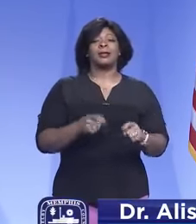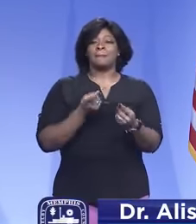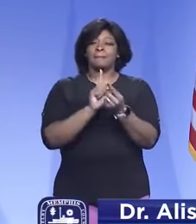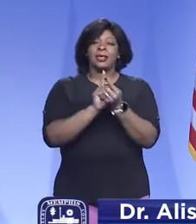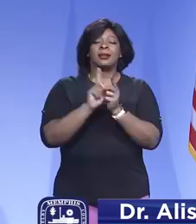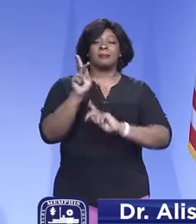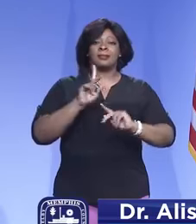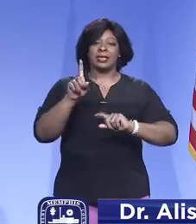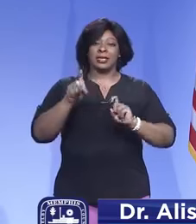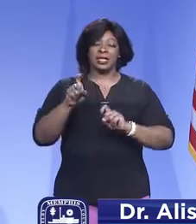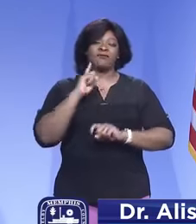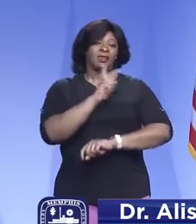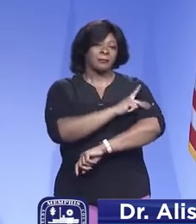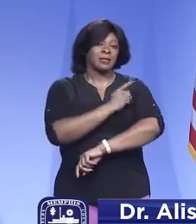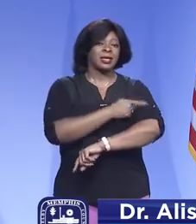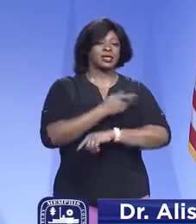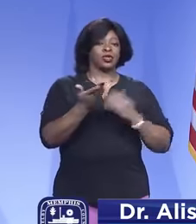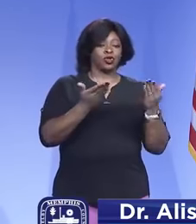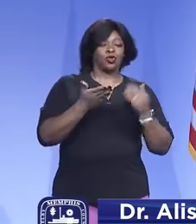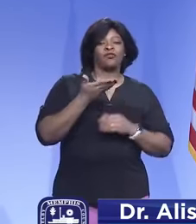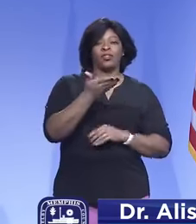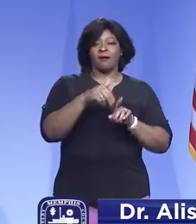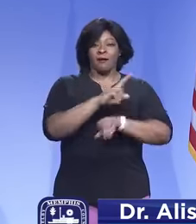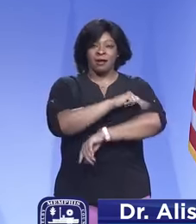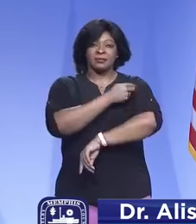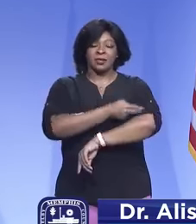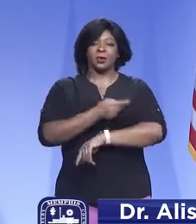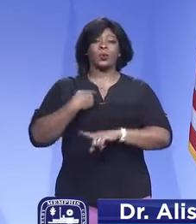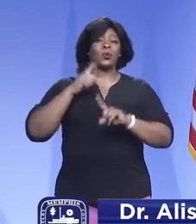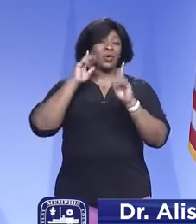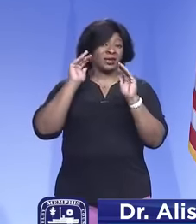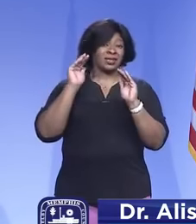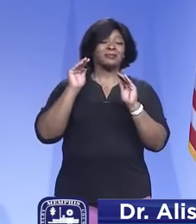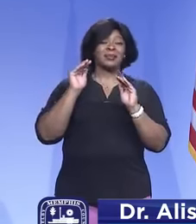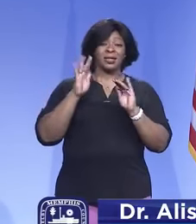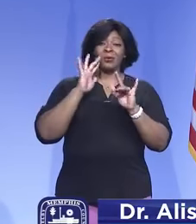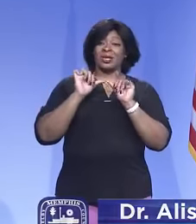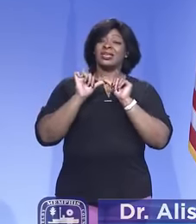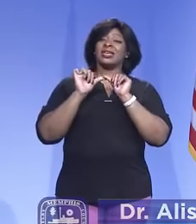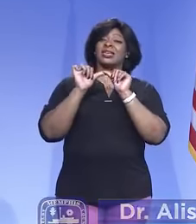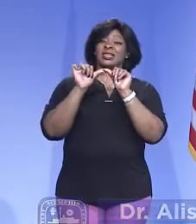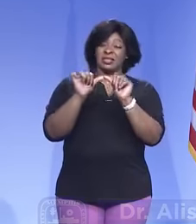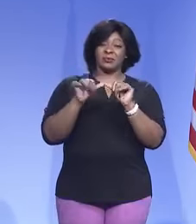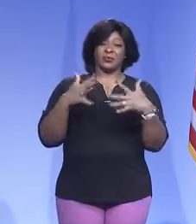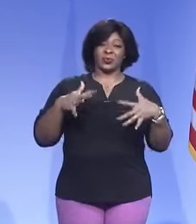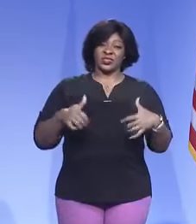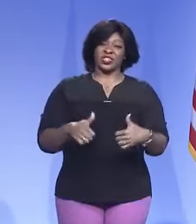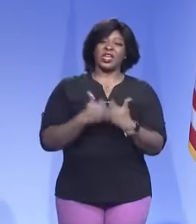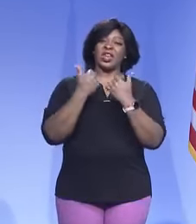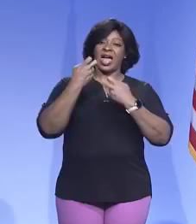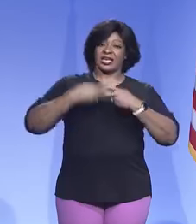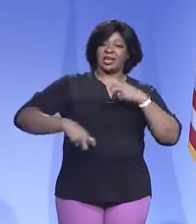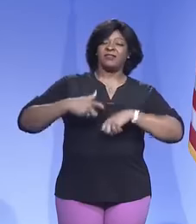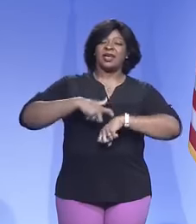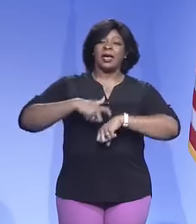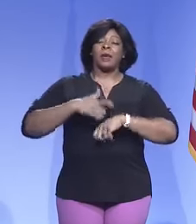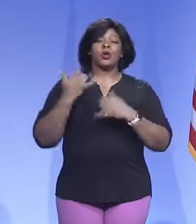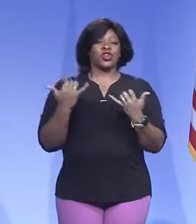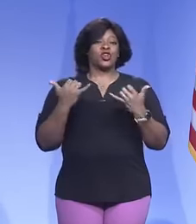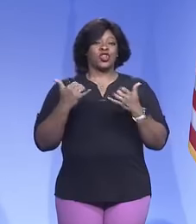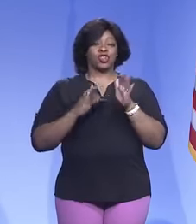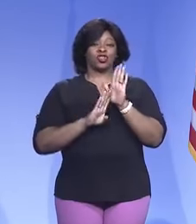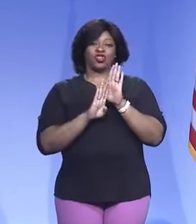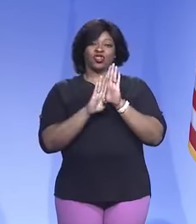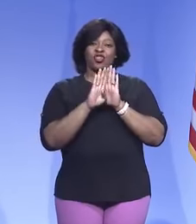the needs of the patients that they serve. But we do anticipate this continuing to be a challenge because of the current